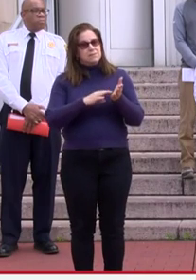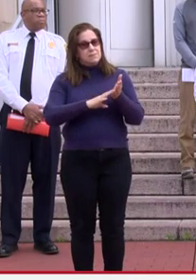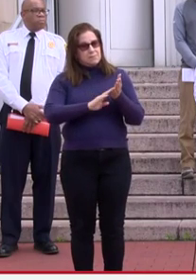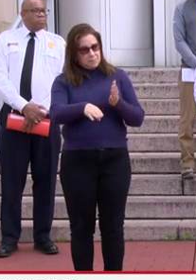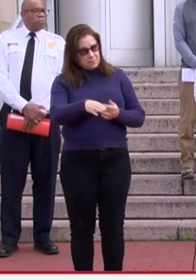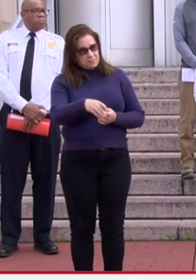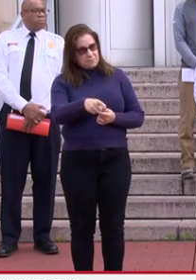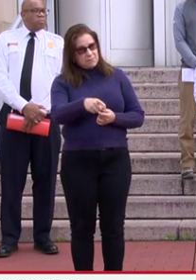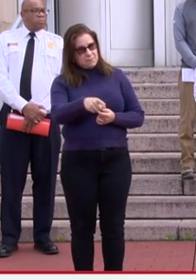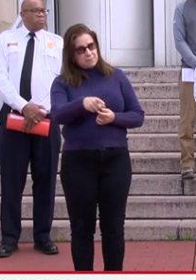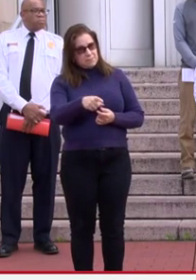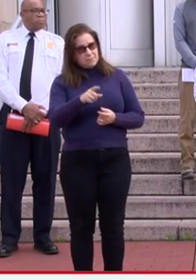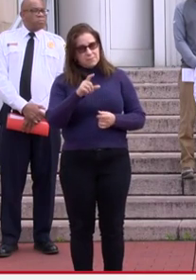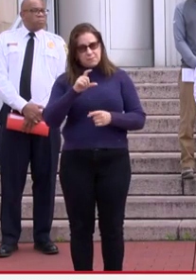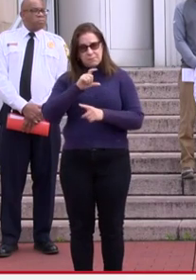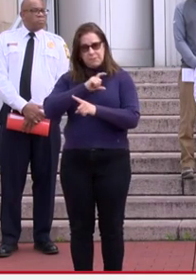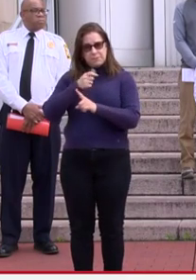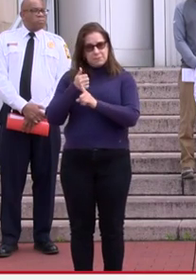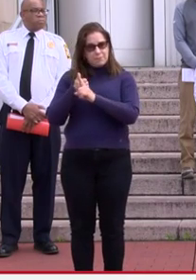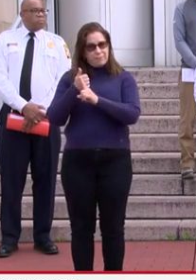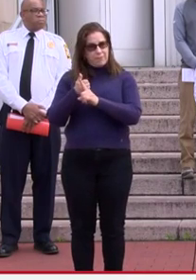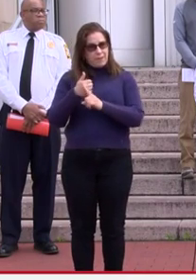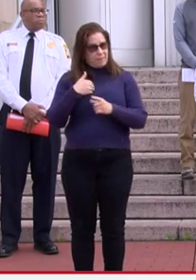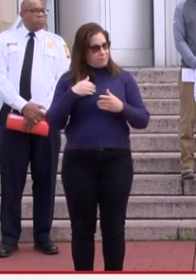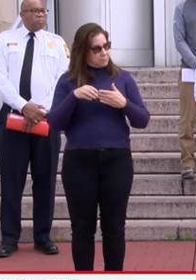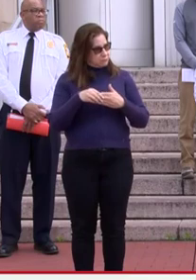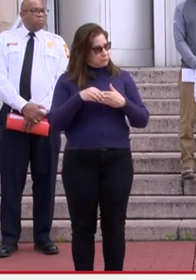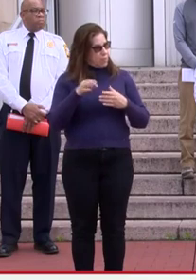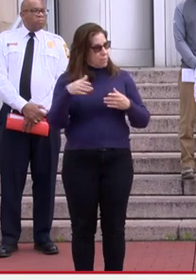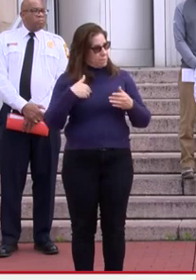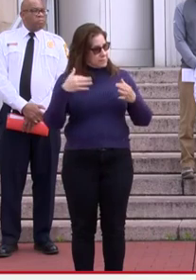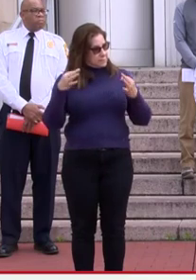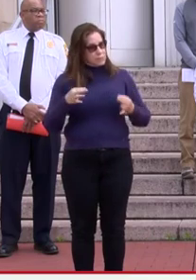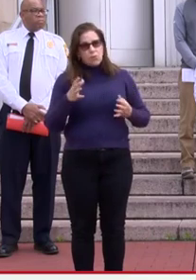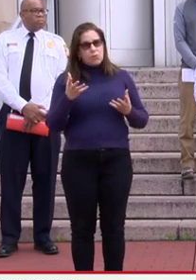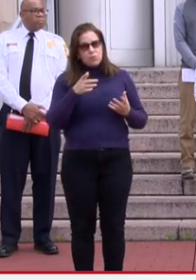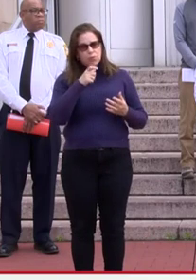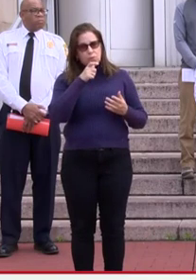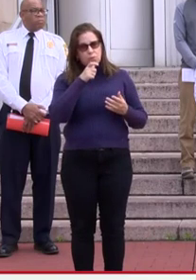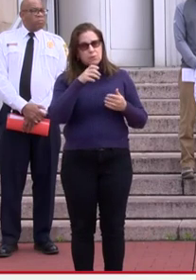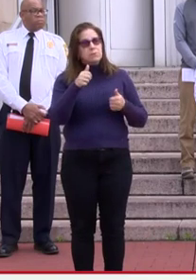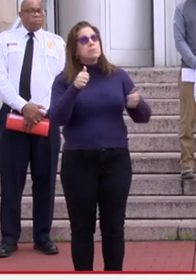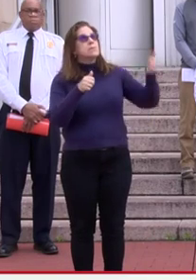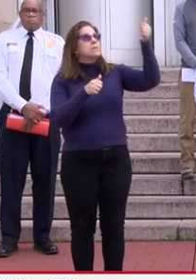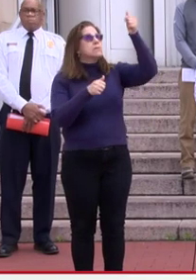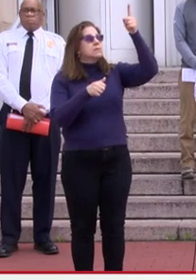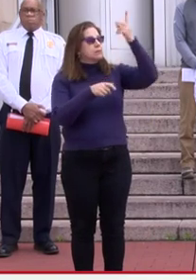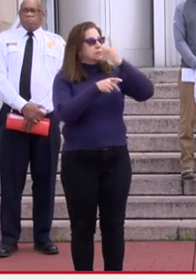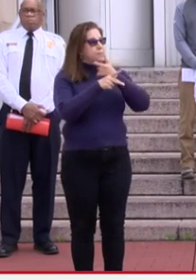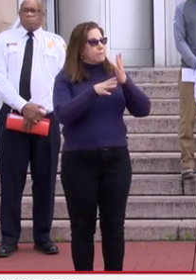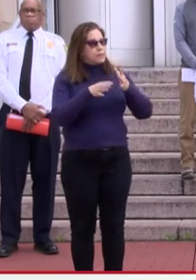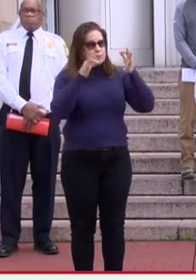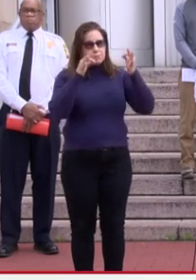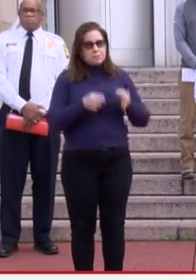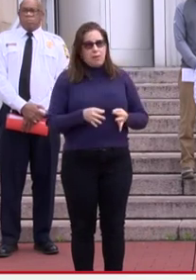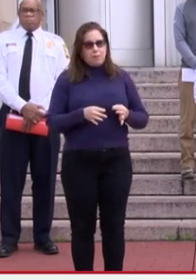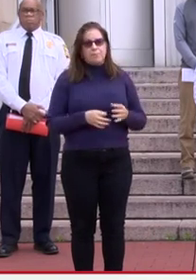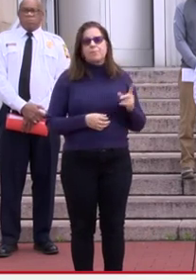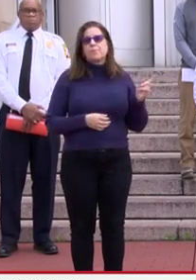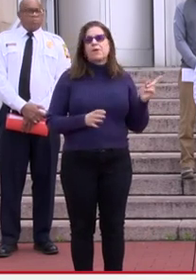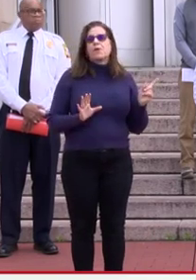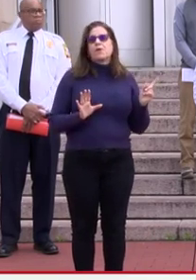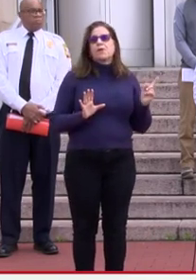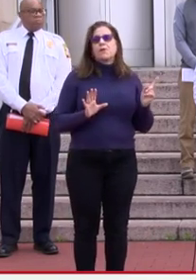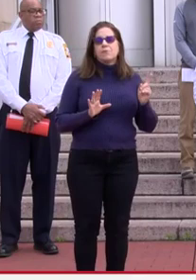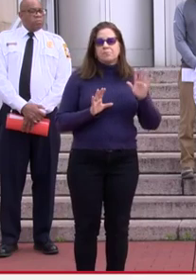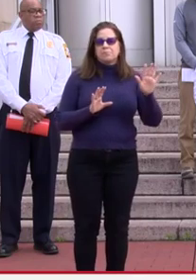as far as the citation release, or will all come from supervisor? And I have a part 2 question. No, it's laid out very specifically,